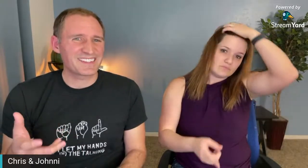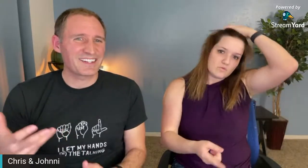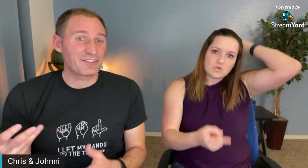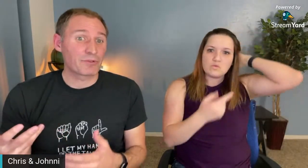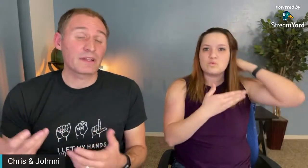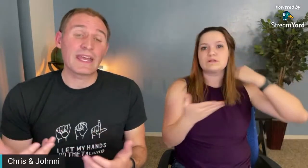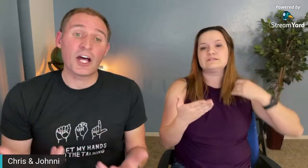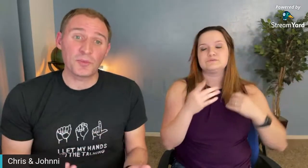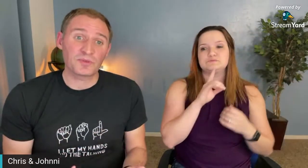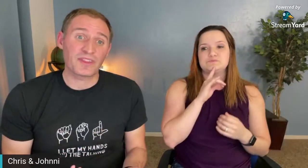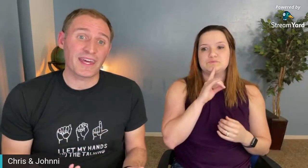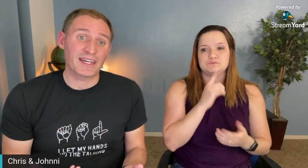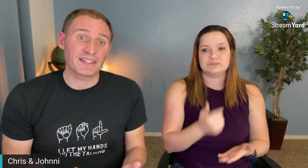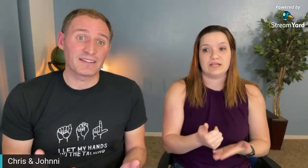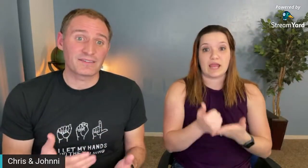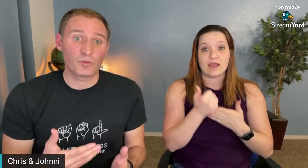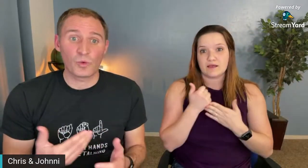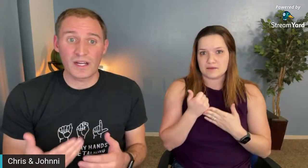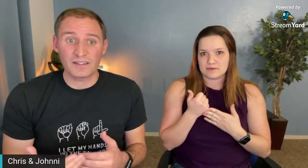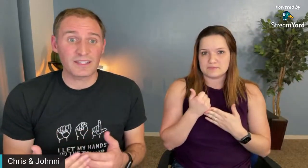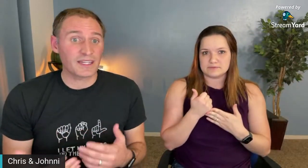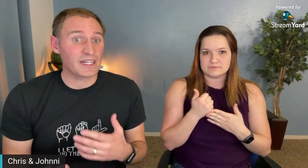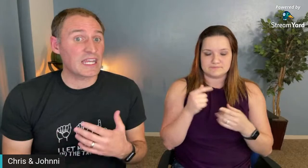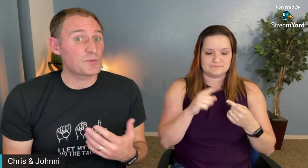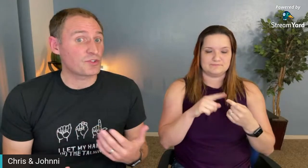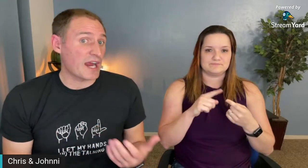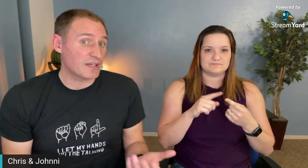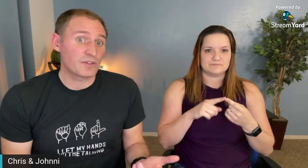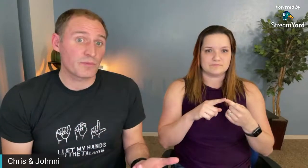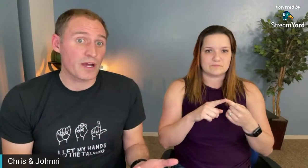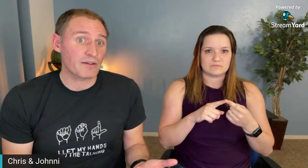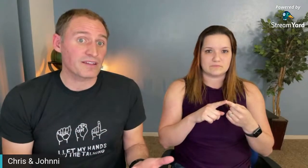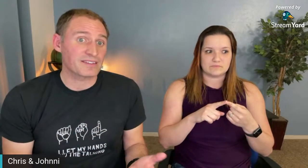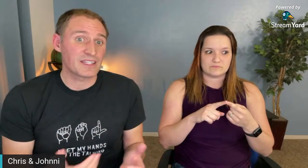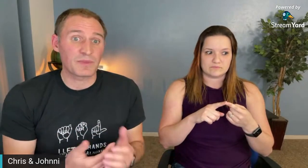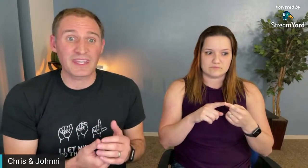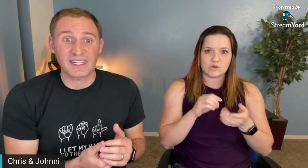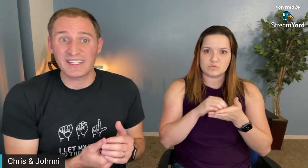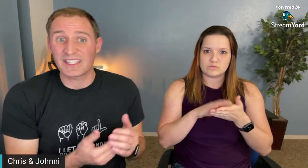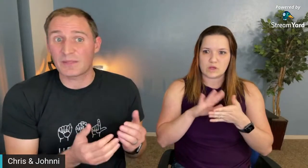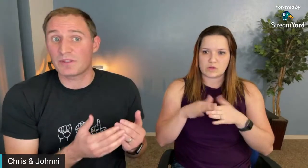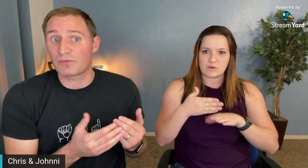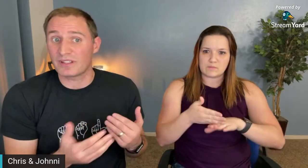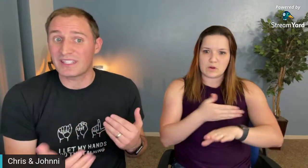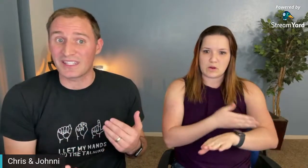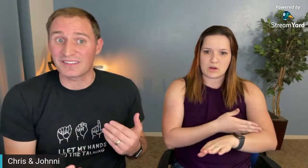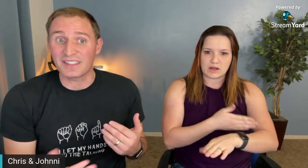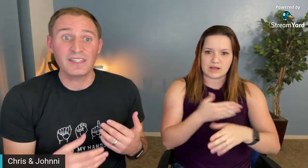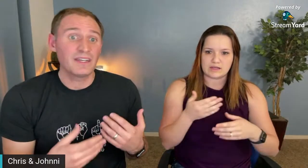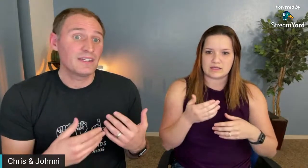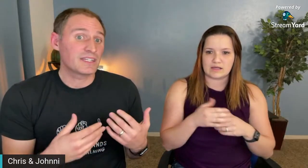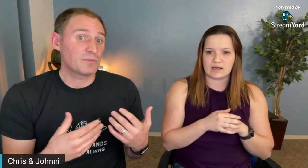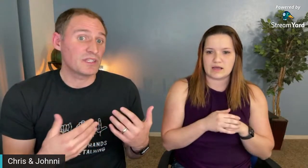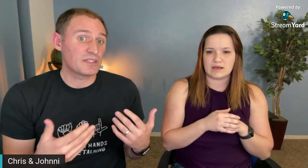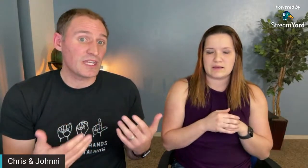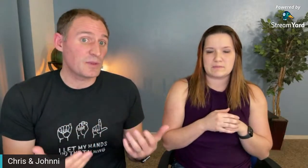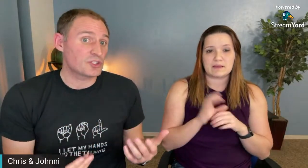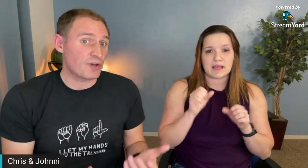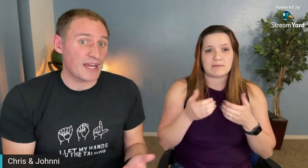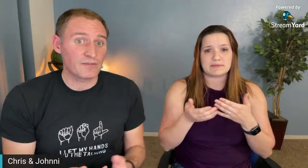that really helps with that is, one, to kind of keep track of your progress. In the beginning, it can be really easy. It can be keeping track of